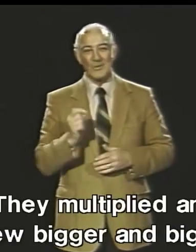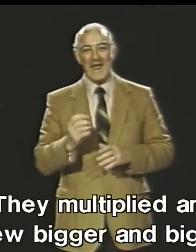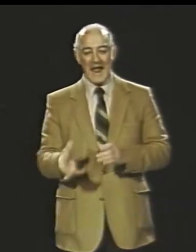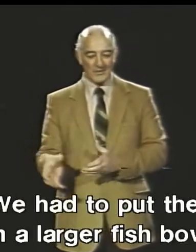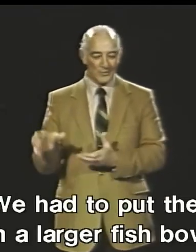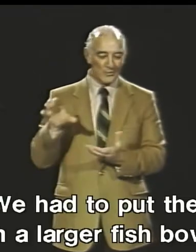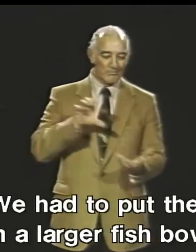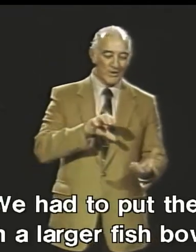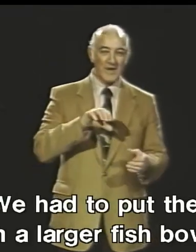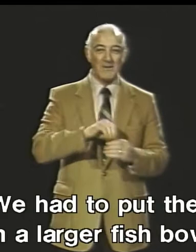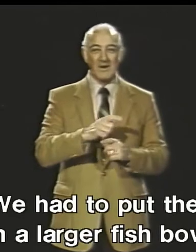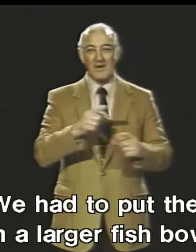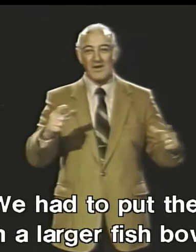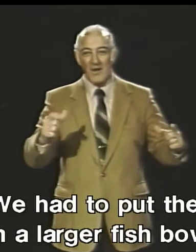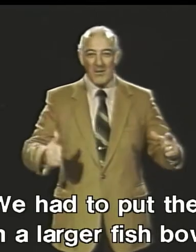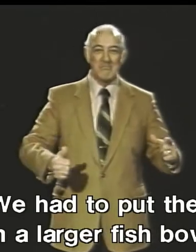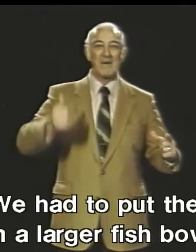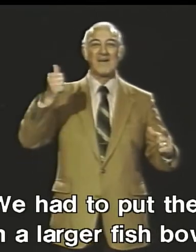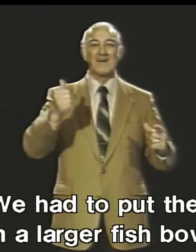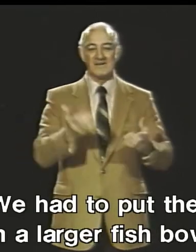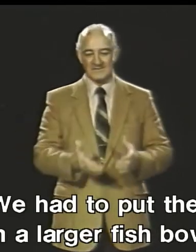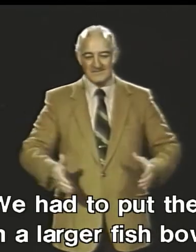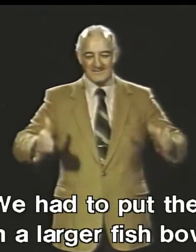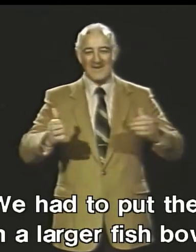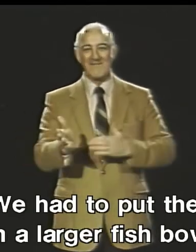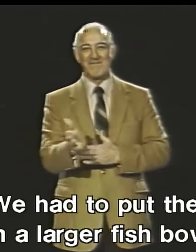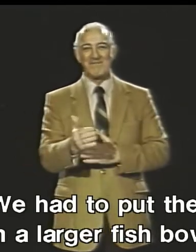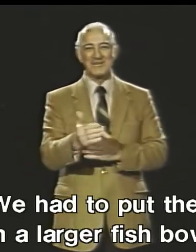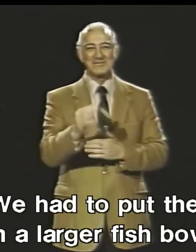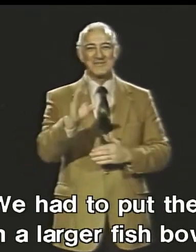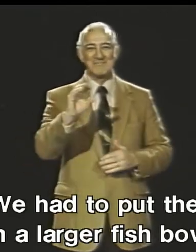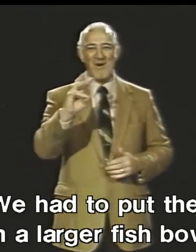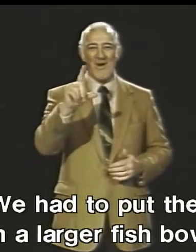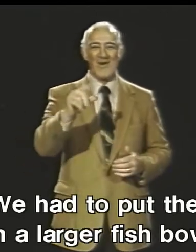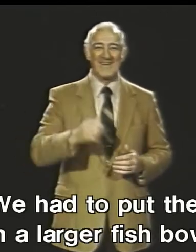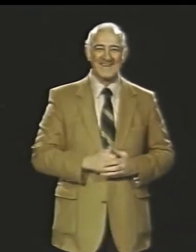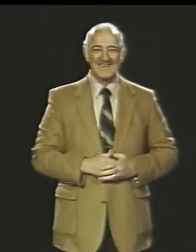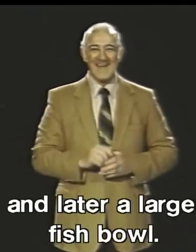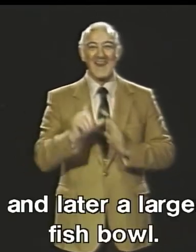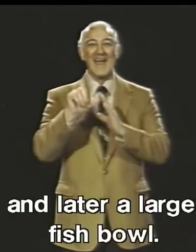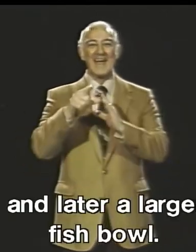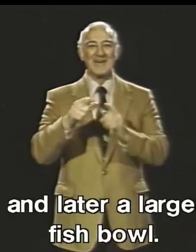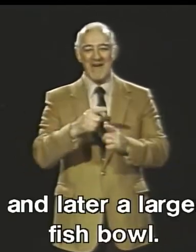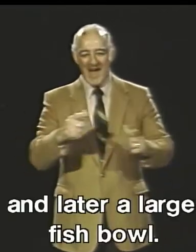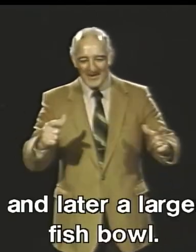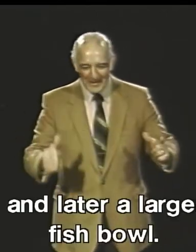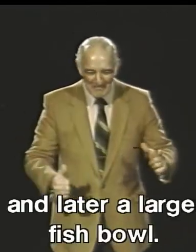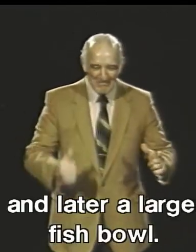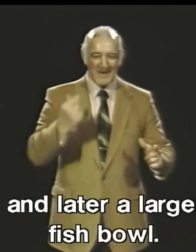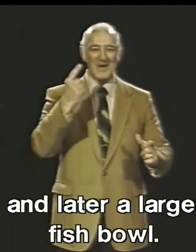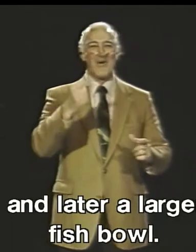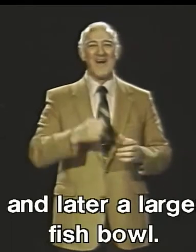bigger. We had to put them in a larger fishbowl, and later a larger